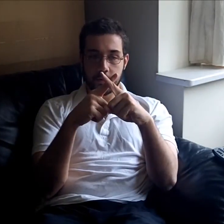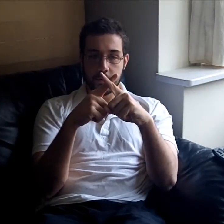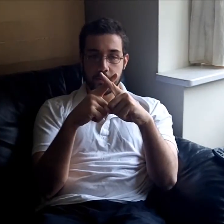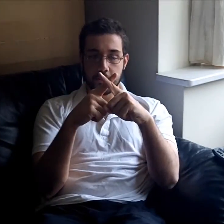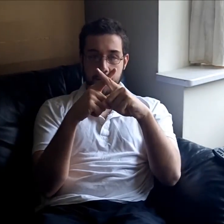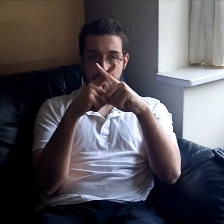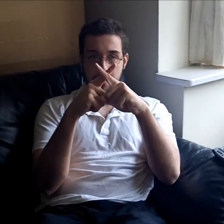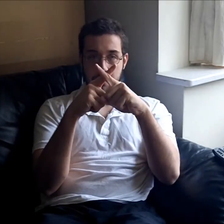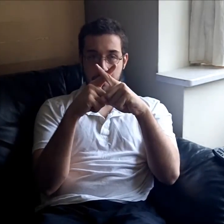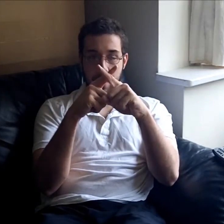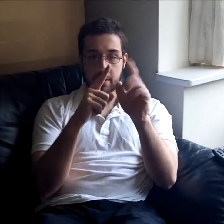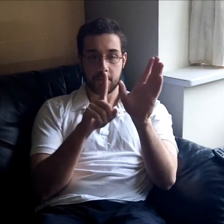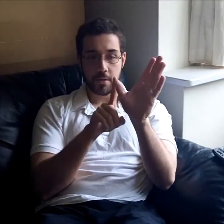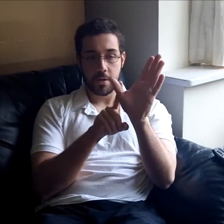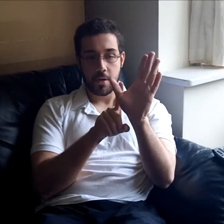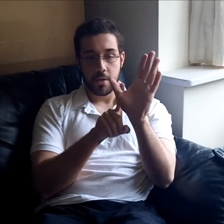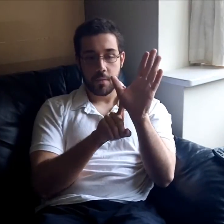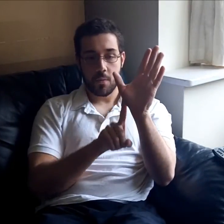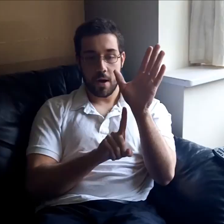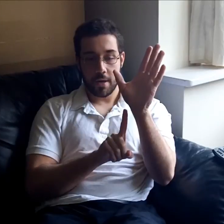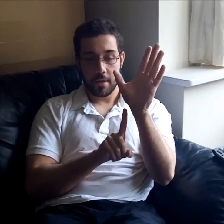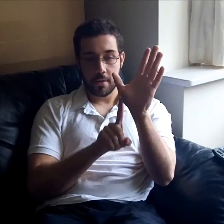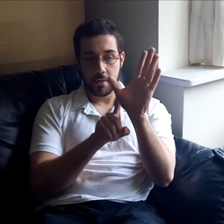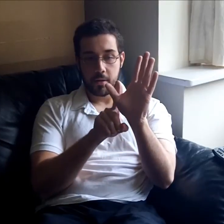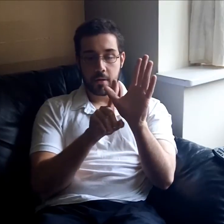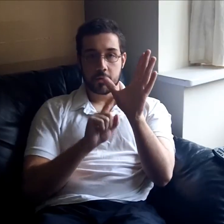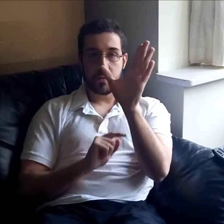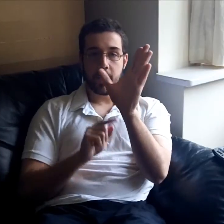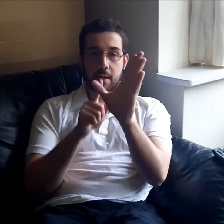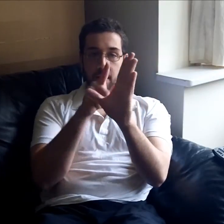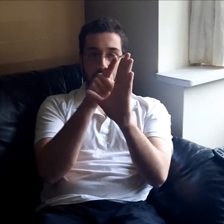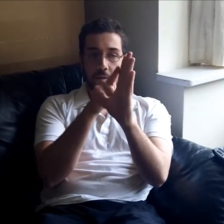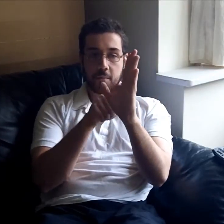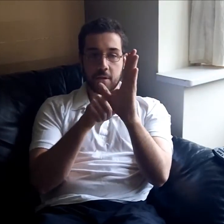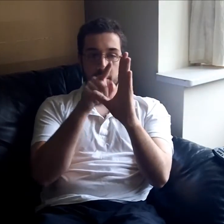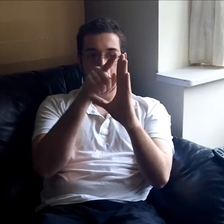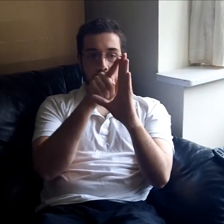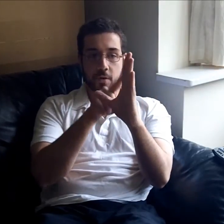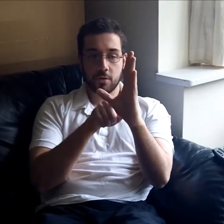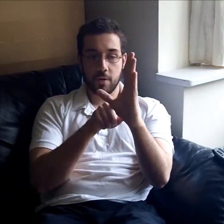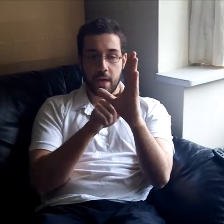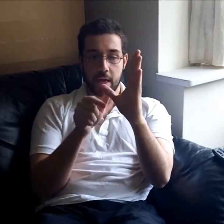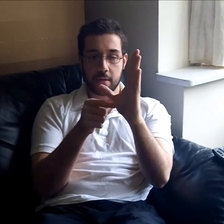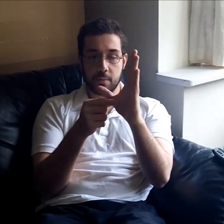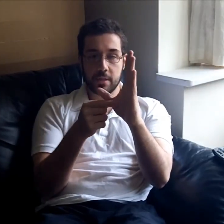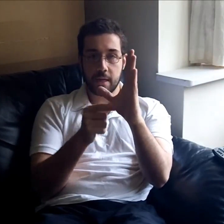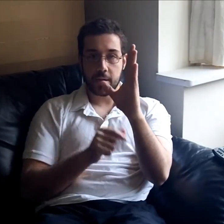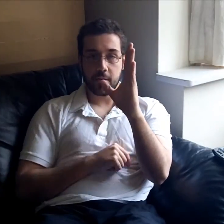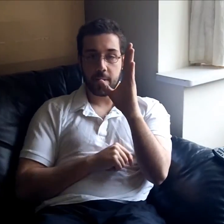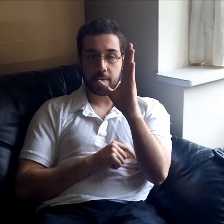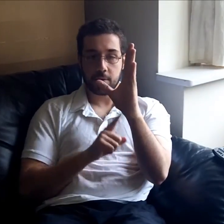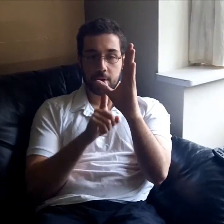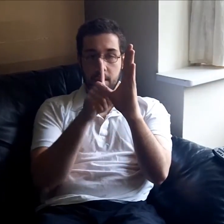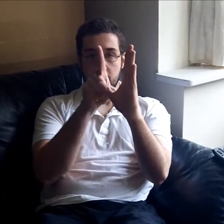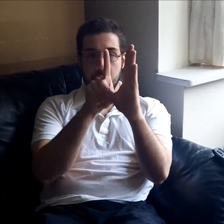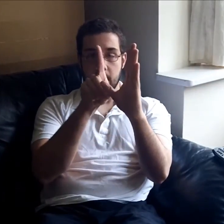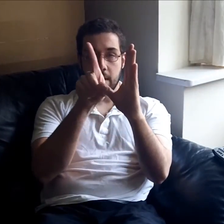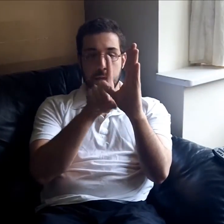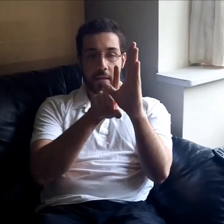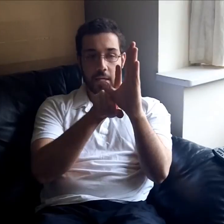them, X. Y, so we make this position so we've got a straight hand and we stick our thumb out and the index